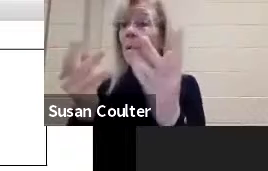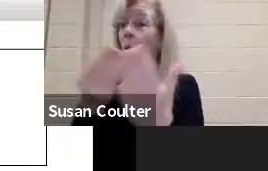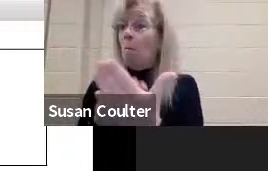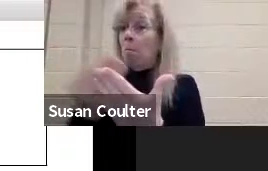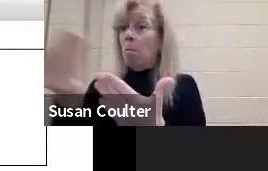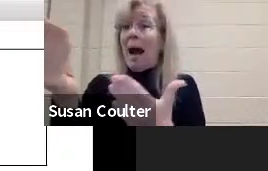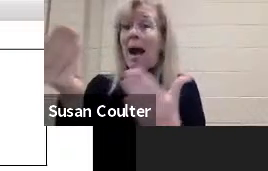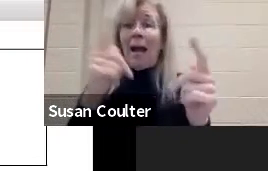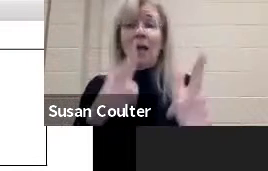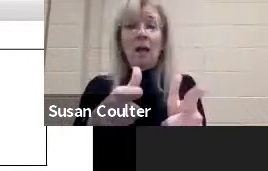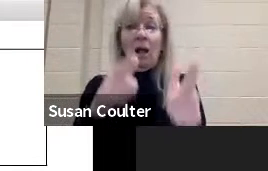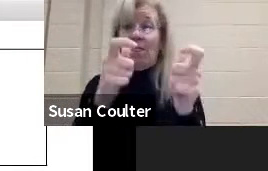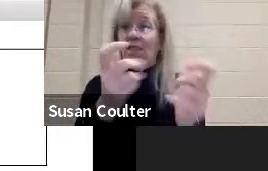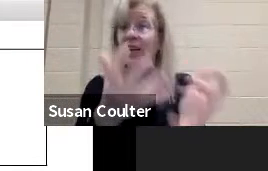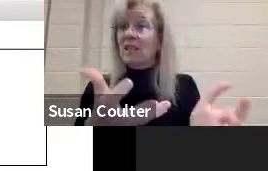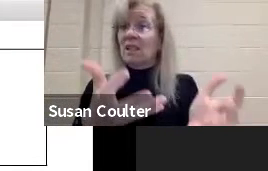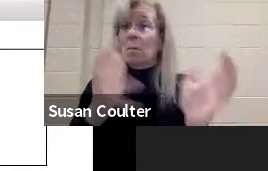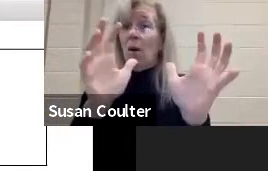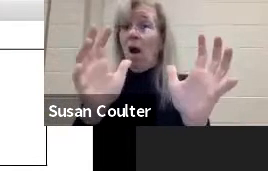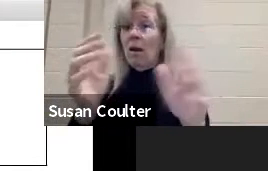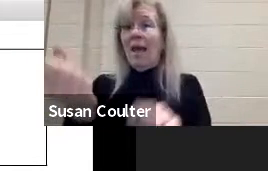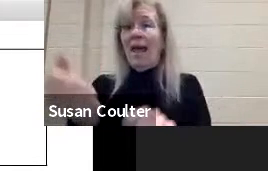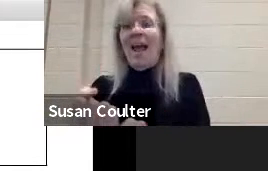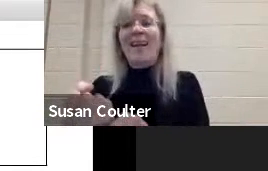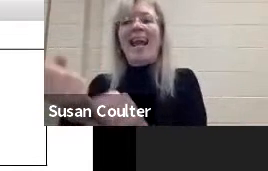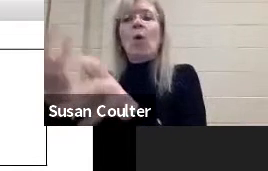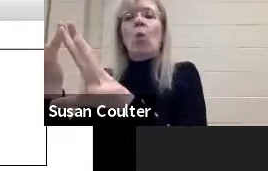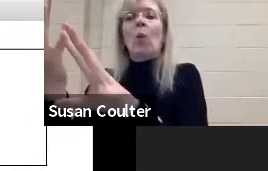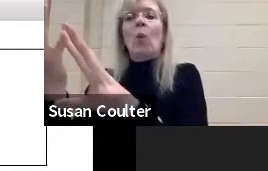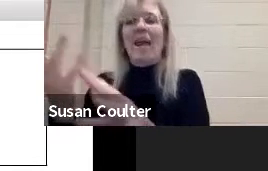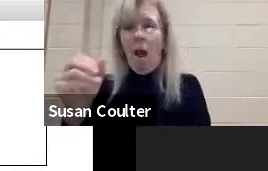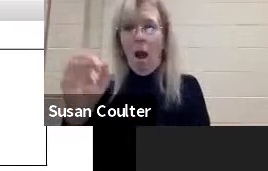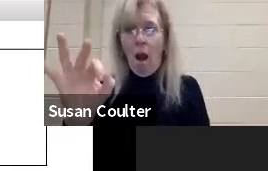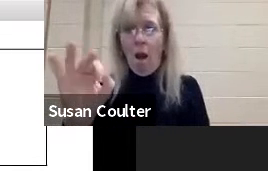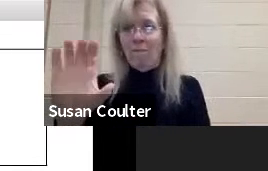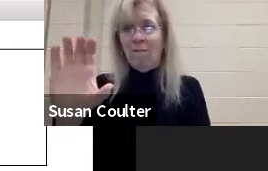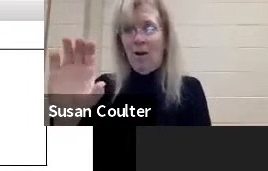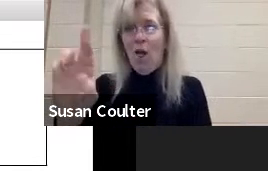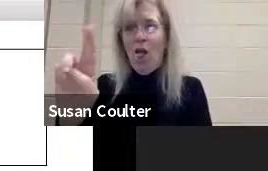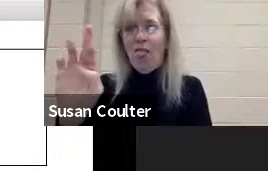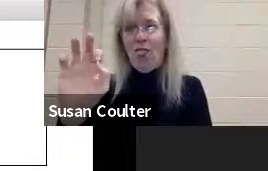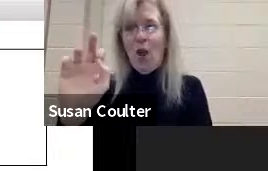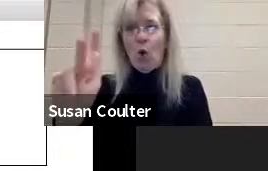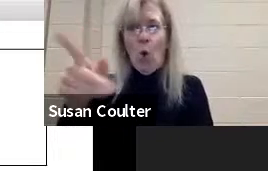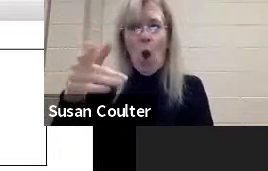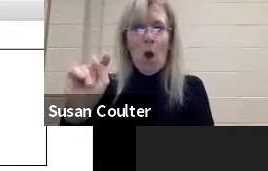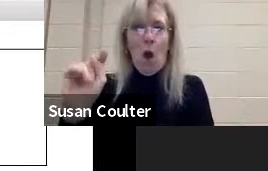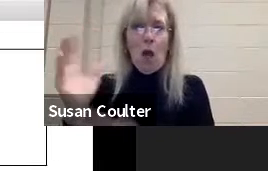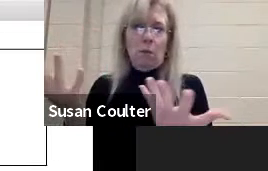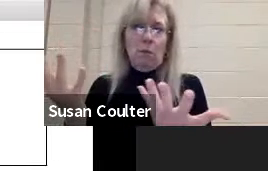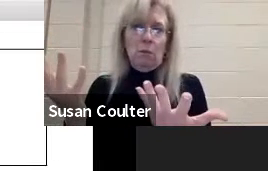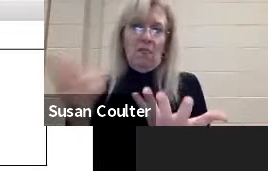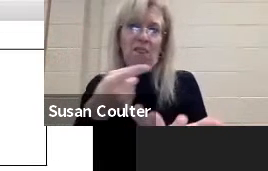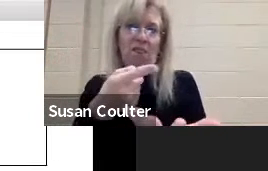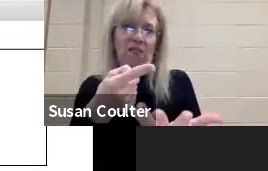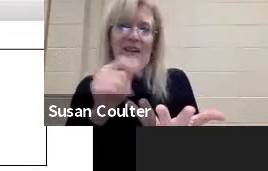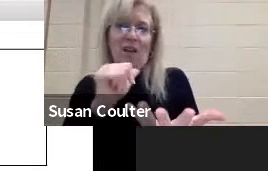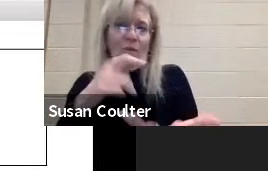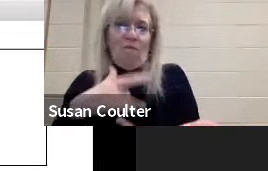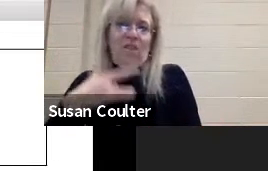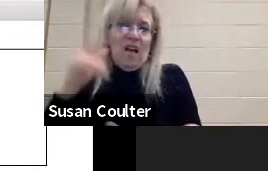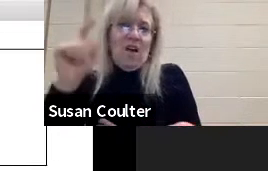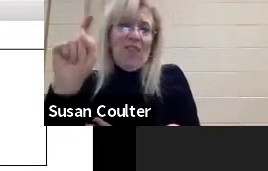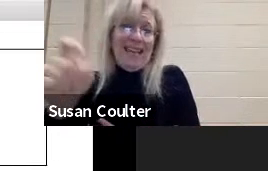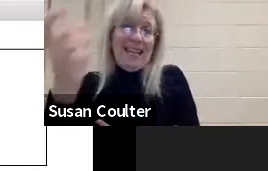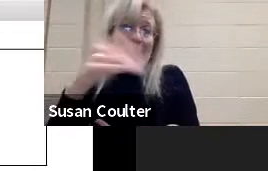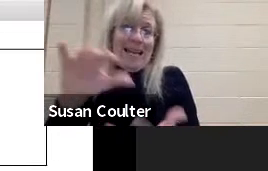some people buy the Instant Pot and get rid of their crock pot. They